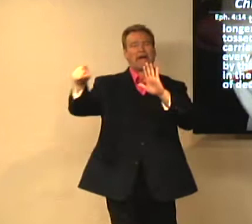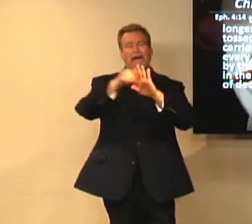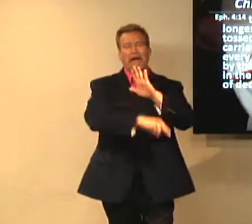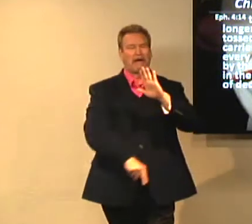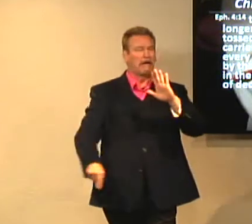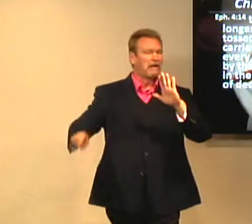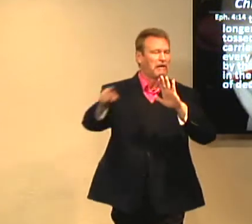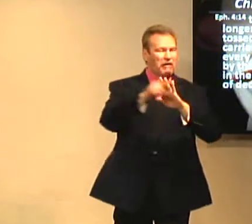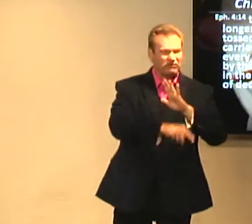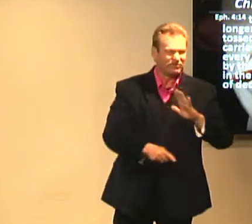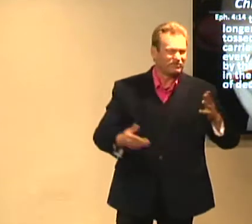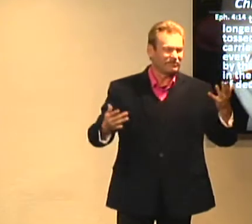And not to dwell on negativity.